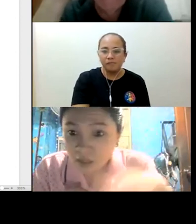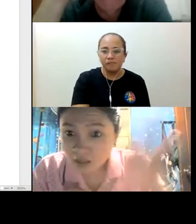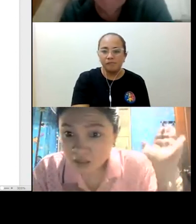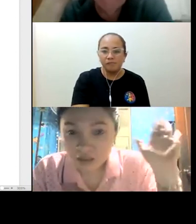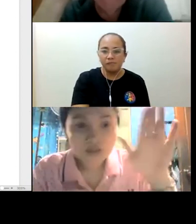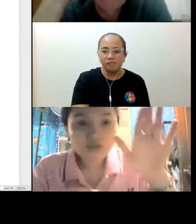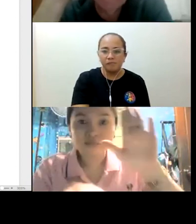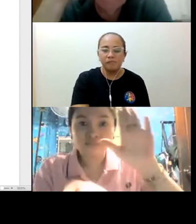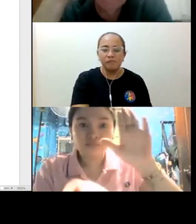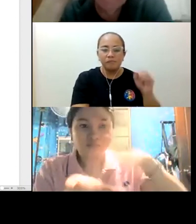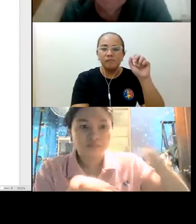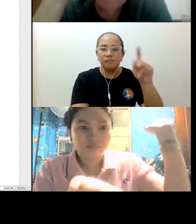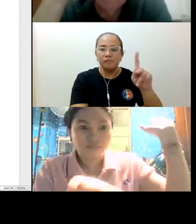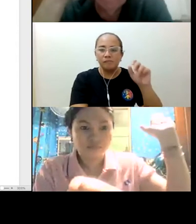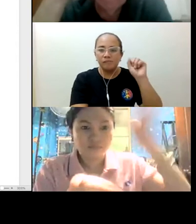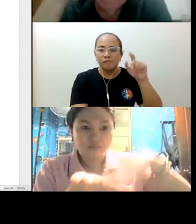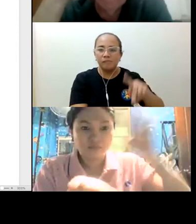All right.